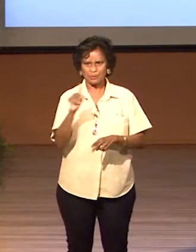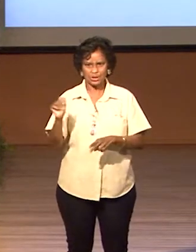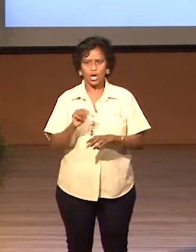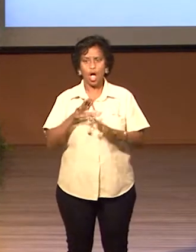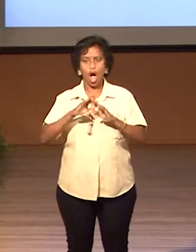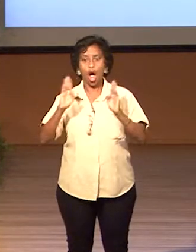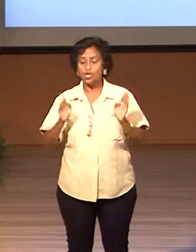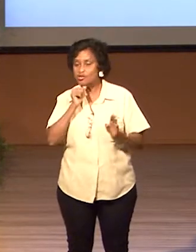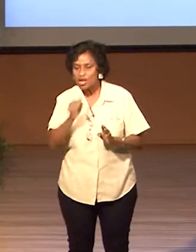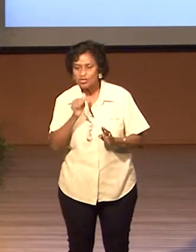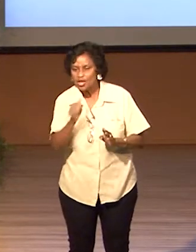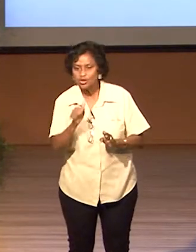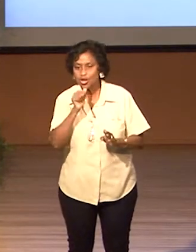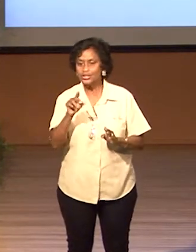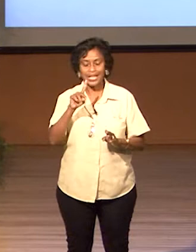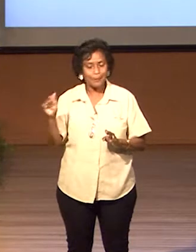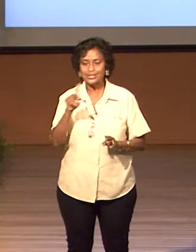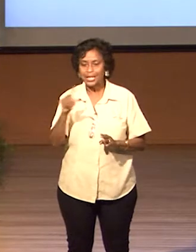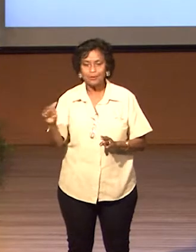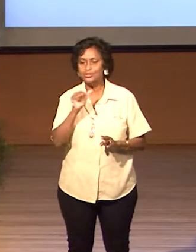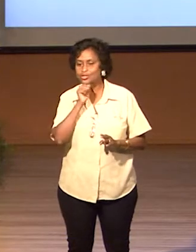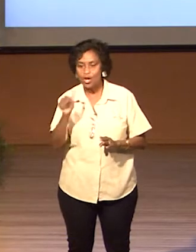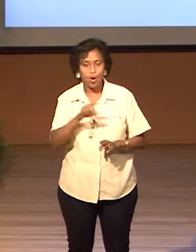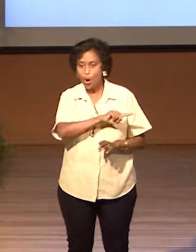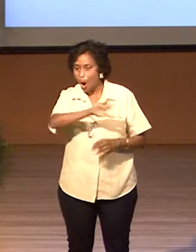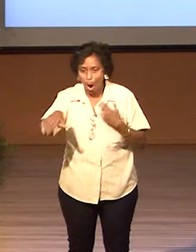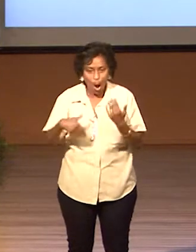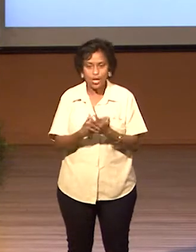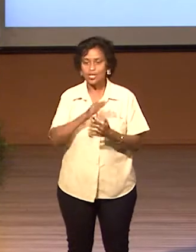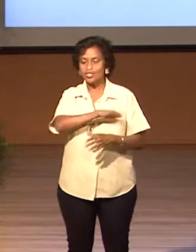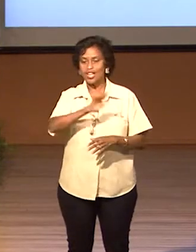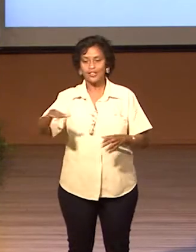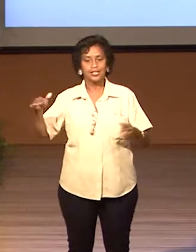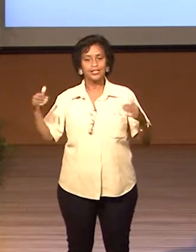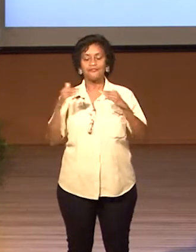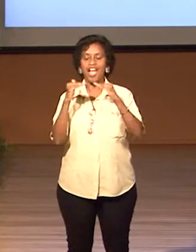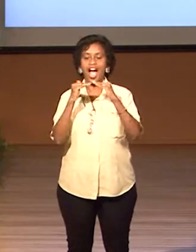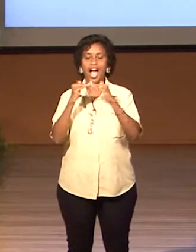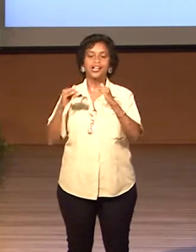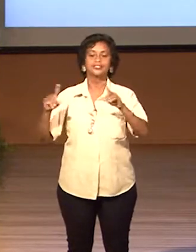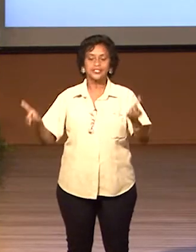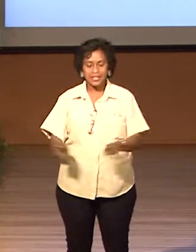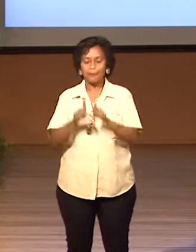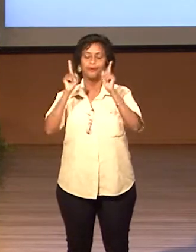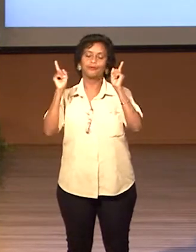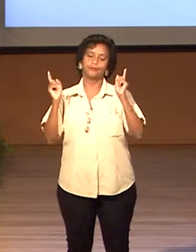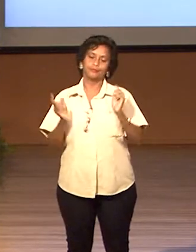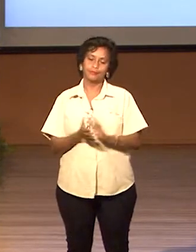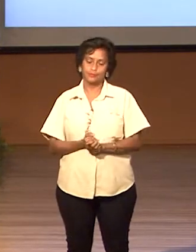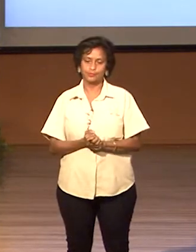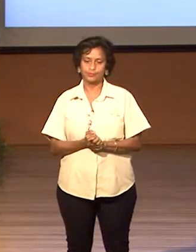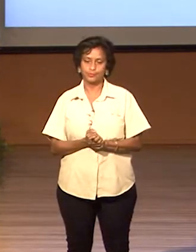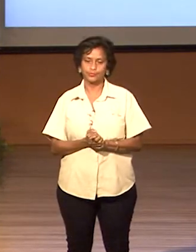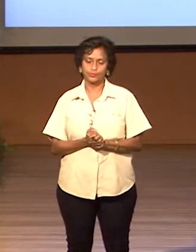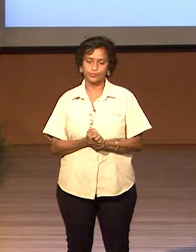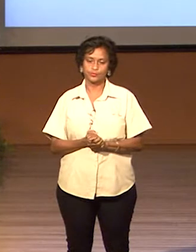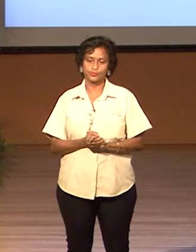household. So you can imagine that this